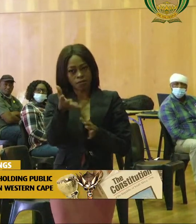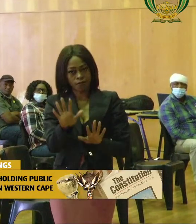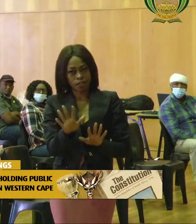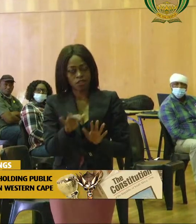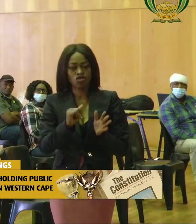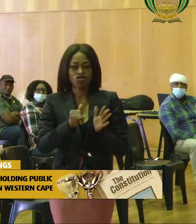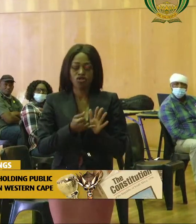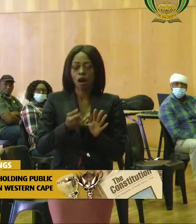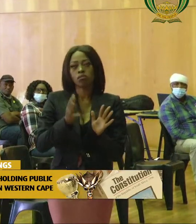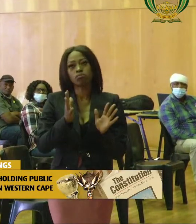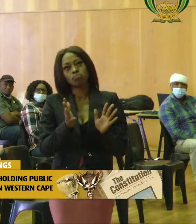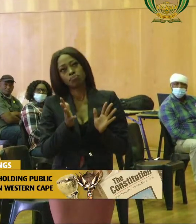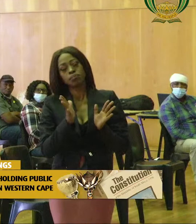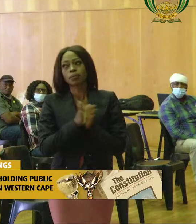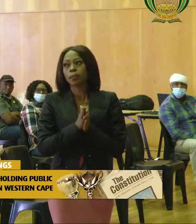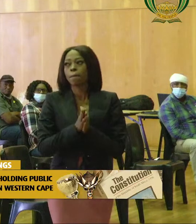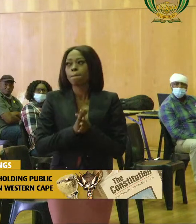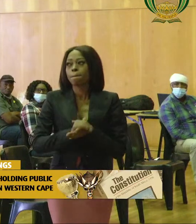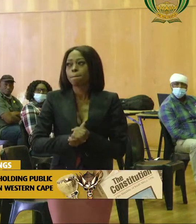Just want to